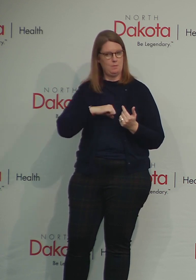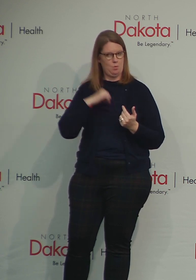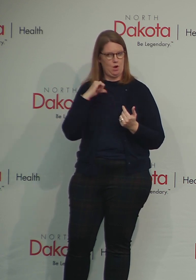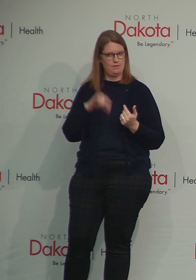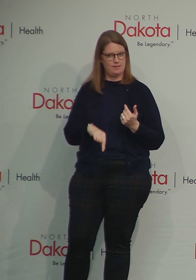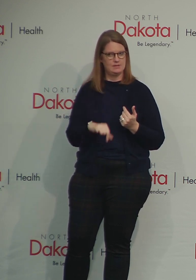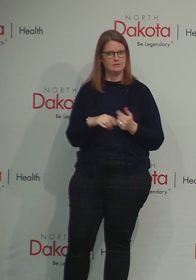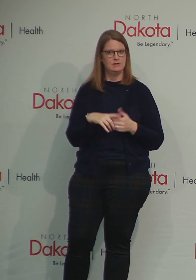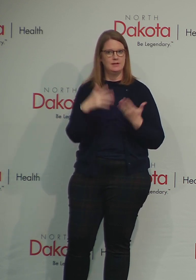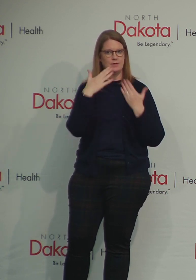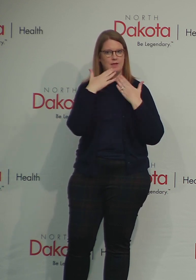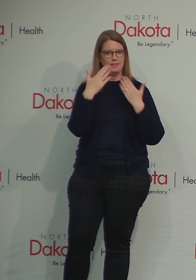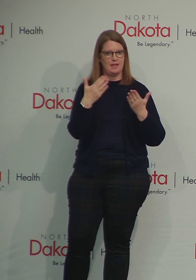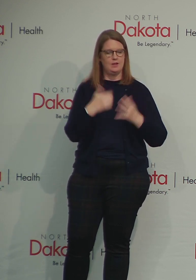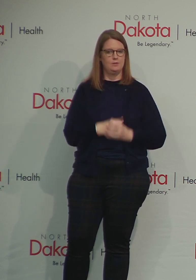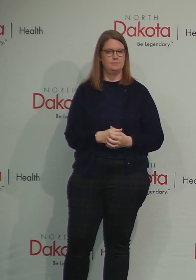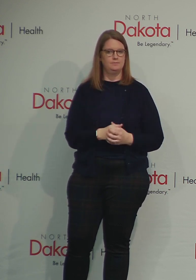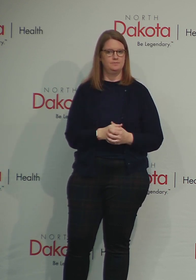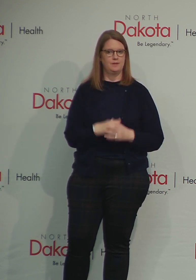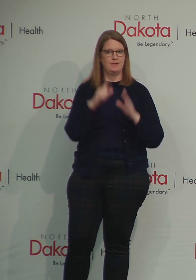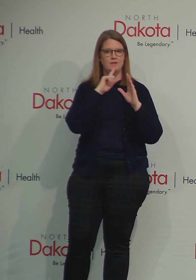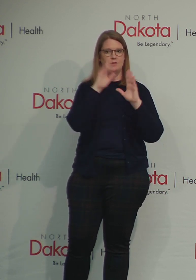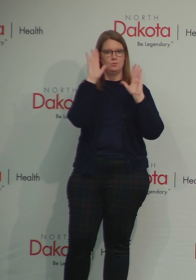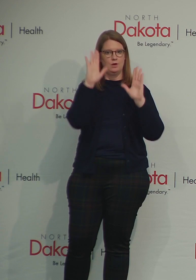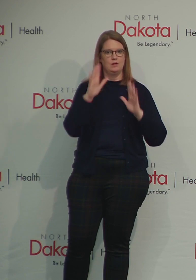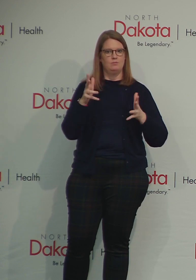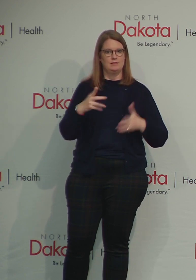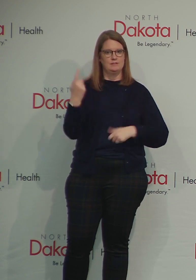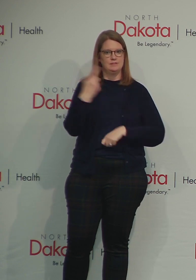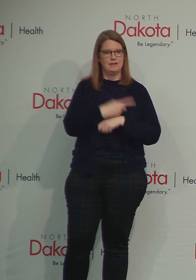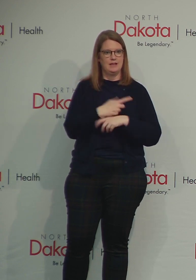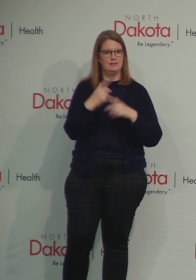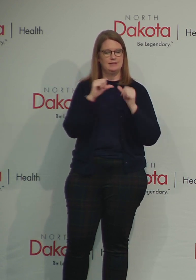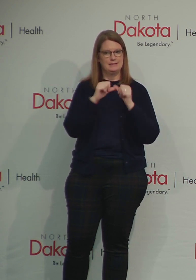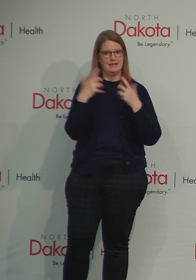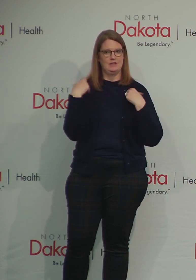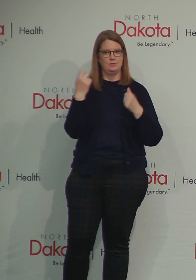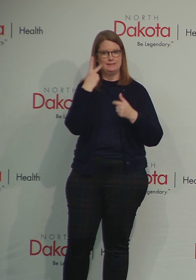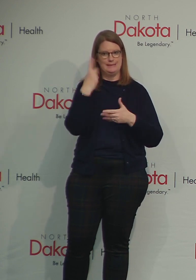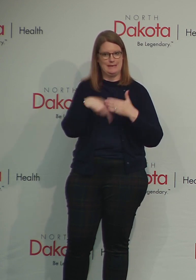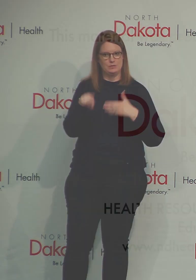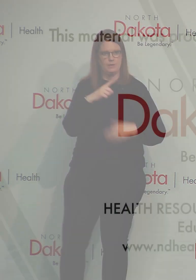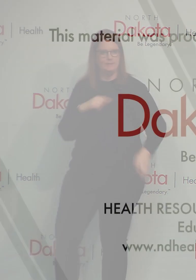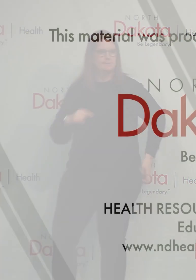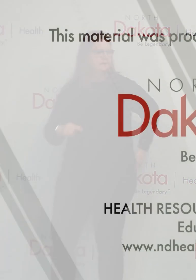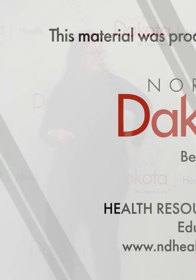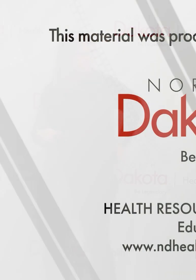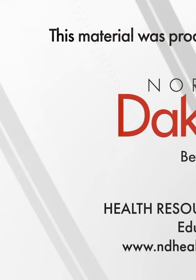results. Okay, thank you very much. Have a great rest of your day. Stay healthy, and we'll see you next week.